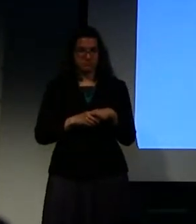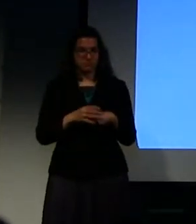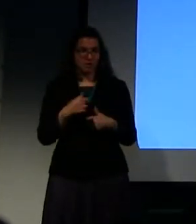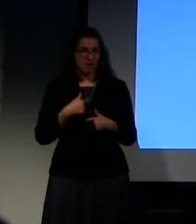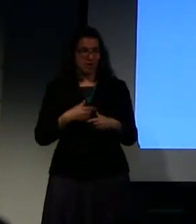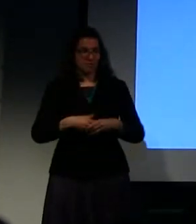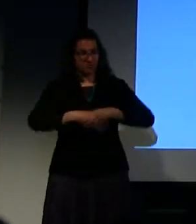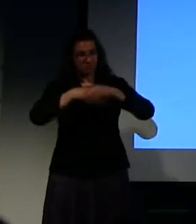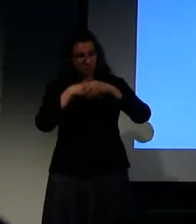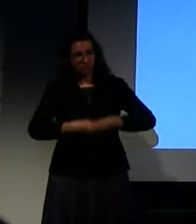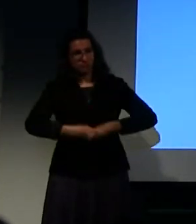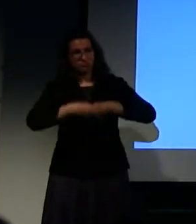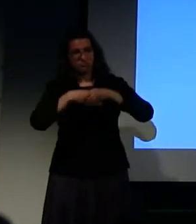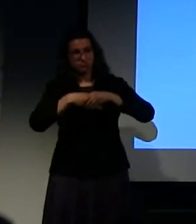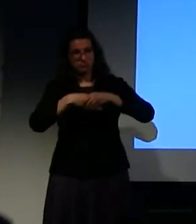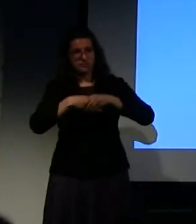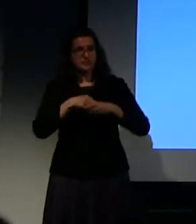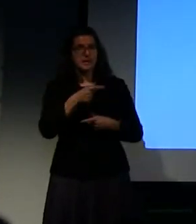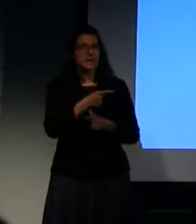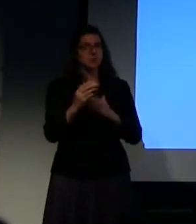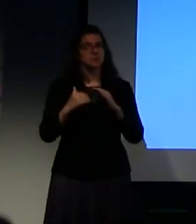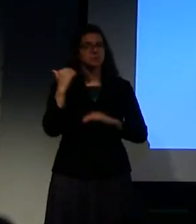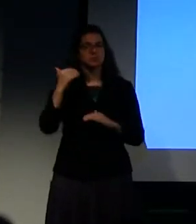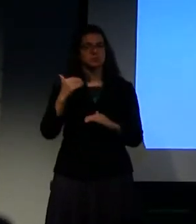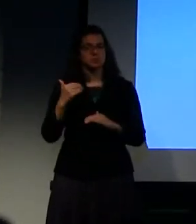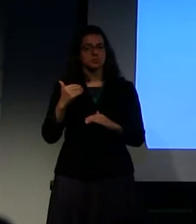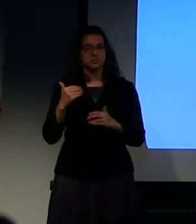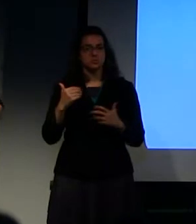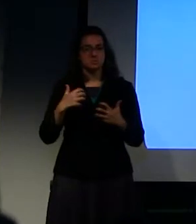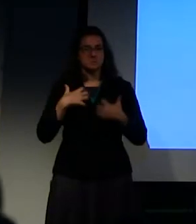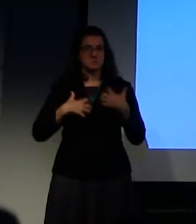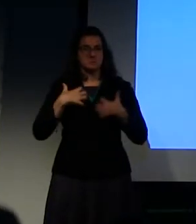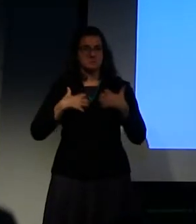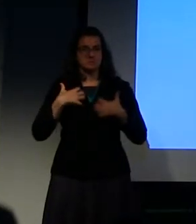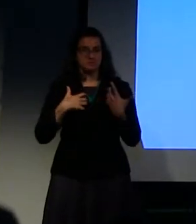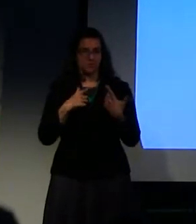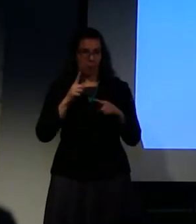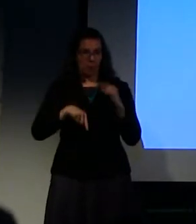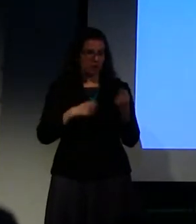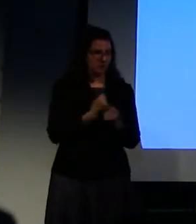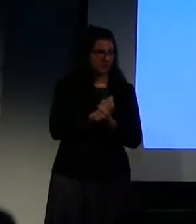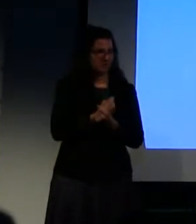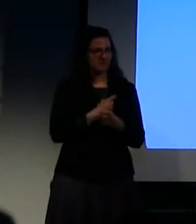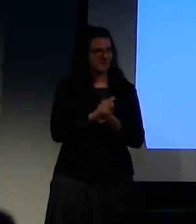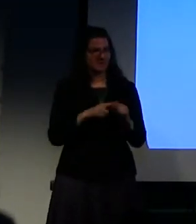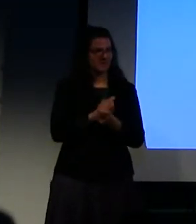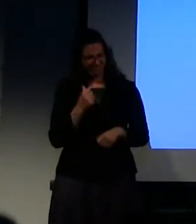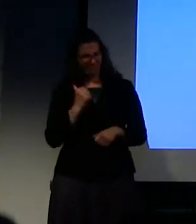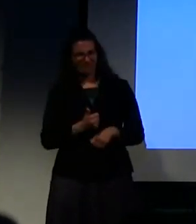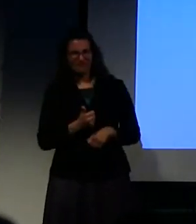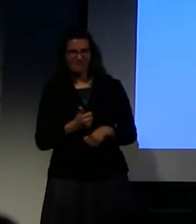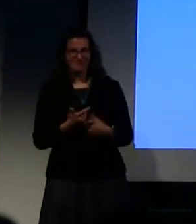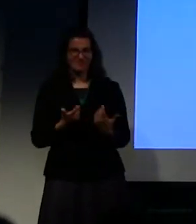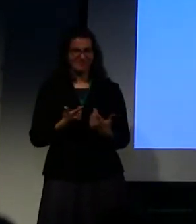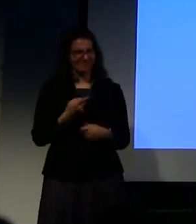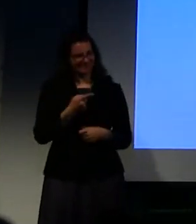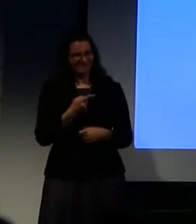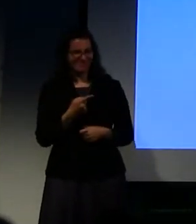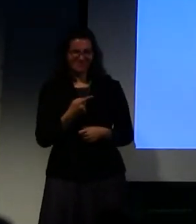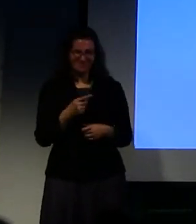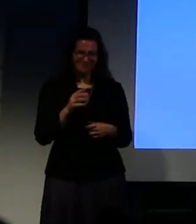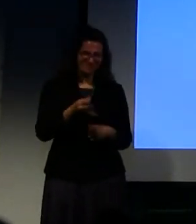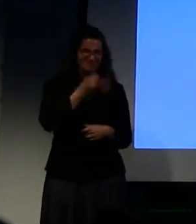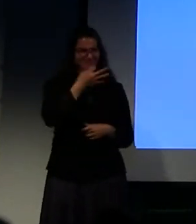hand. He was too agitated to like give him a hug. You go, dude. You got